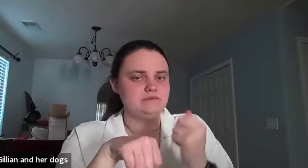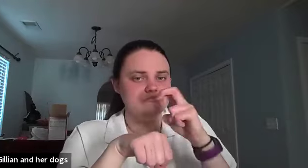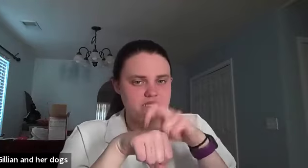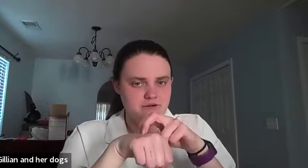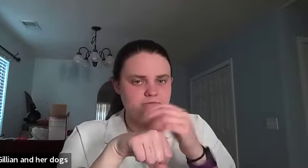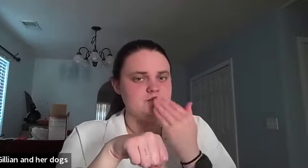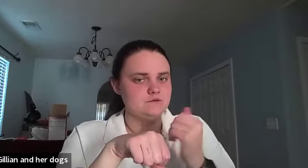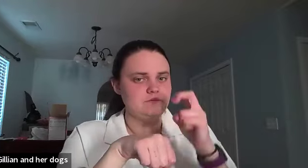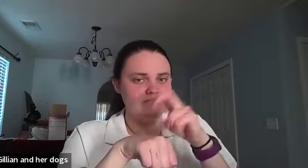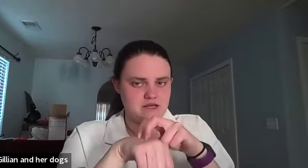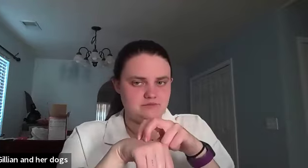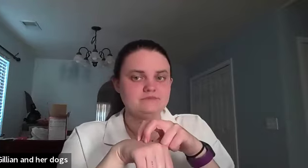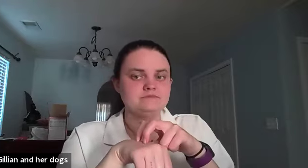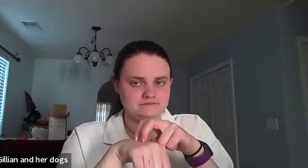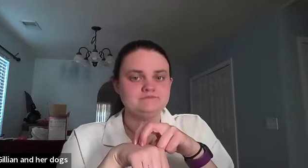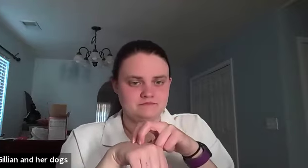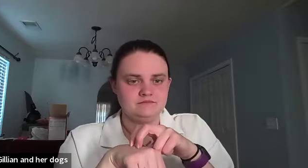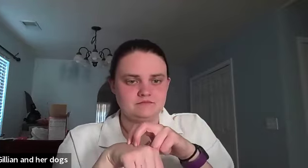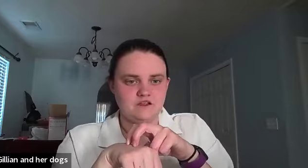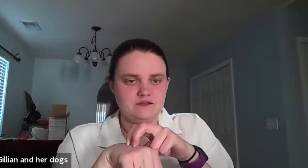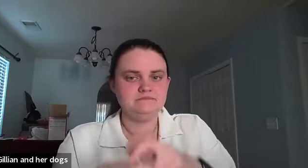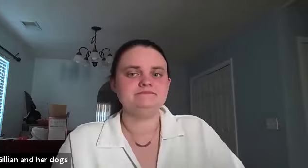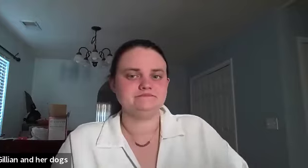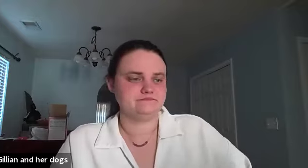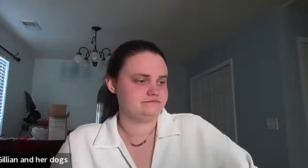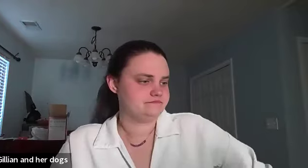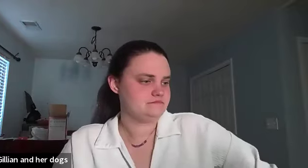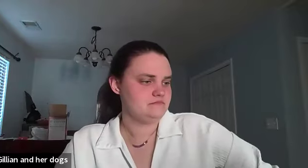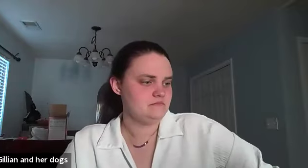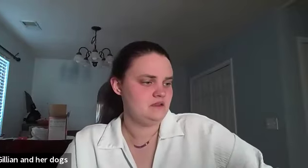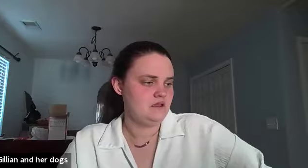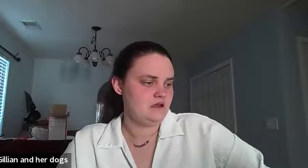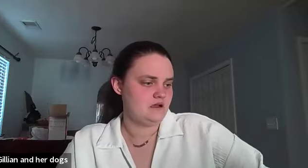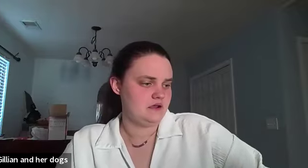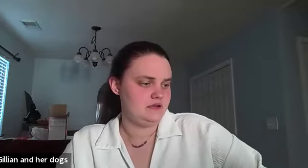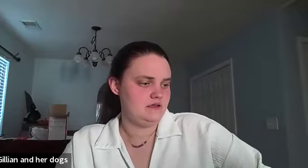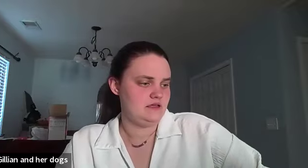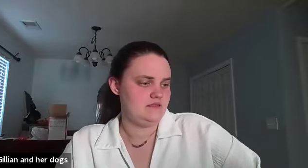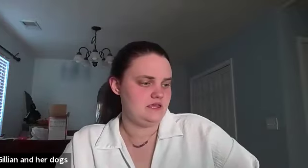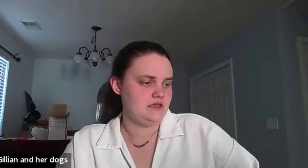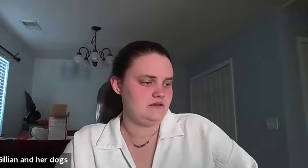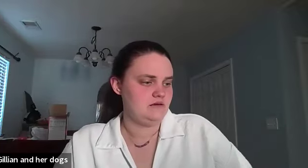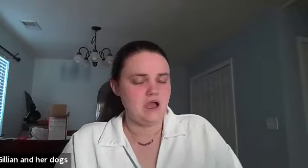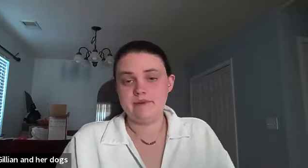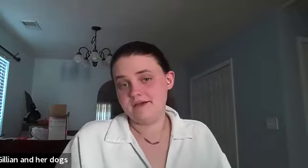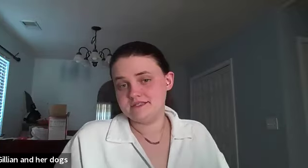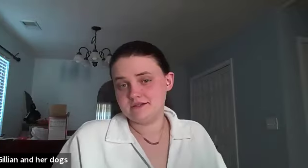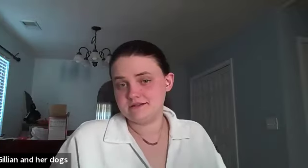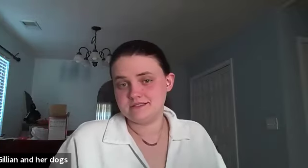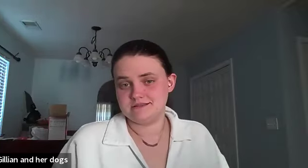Sweet potato, sweet potato. Okay. All right. And then I'm gonna add this here because it's